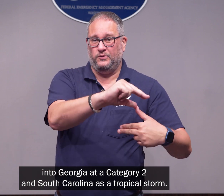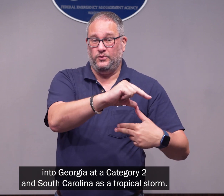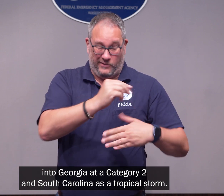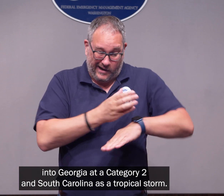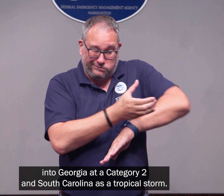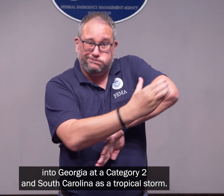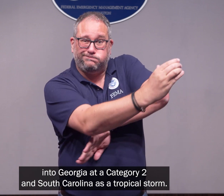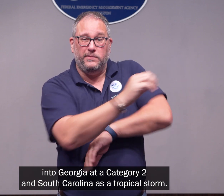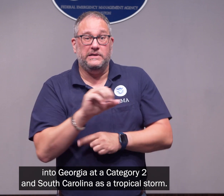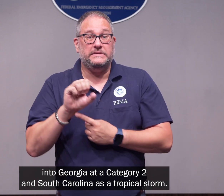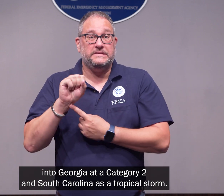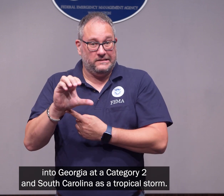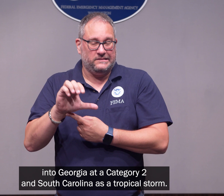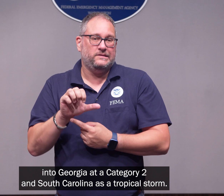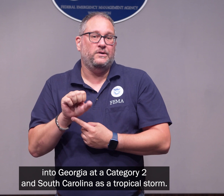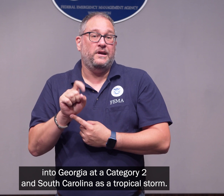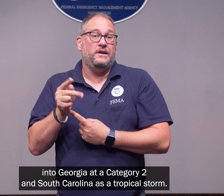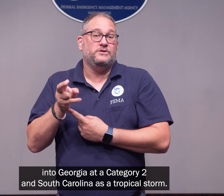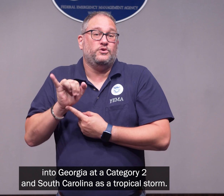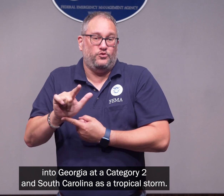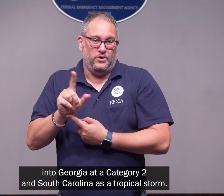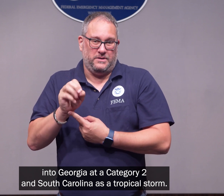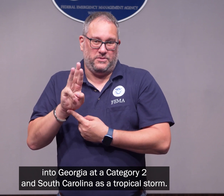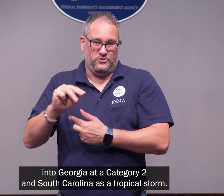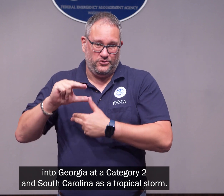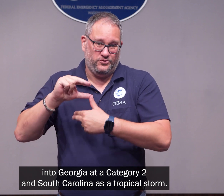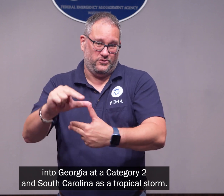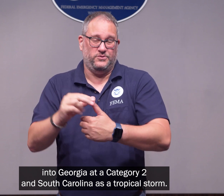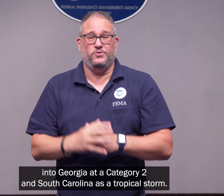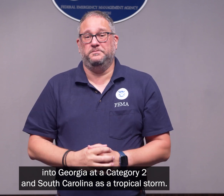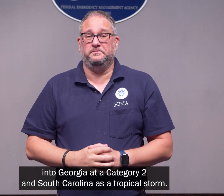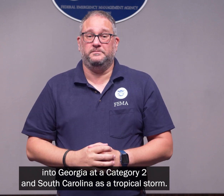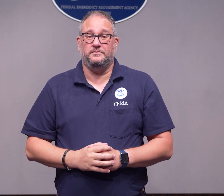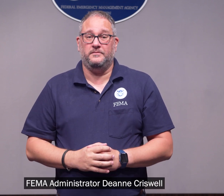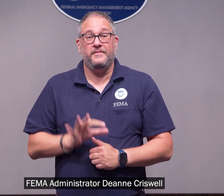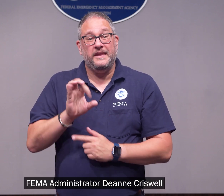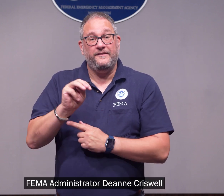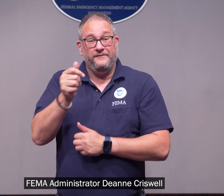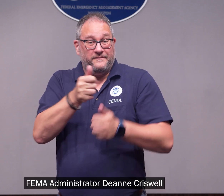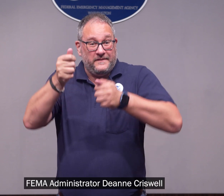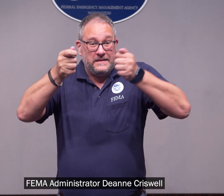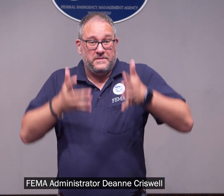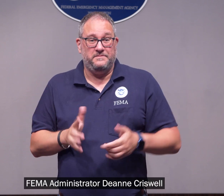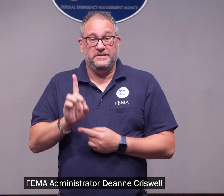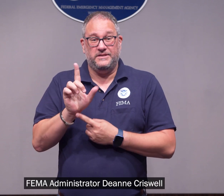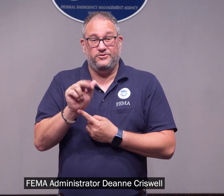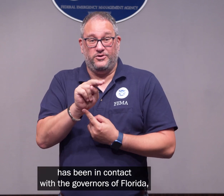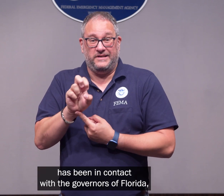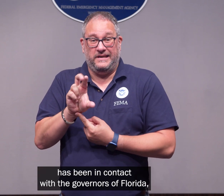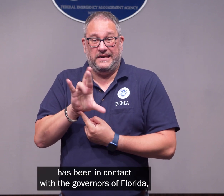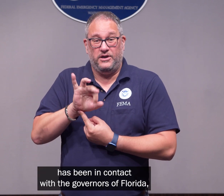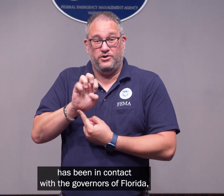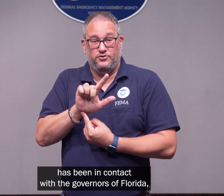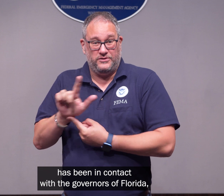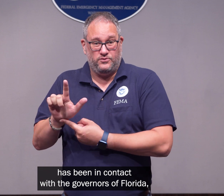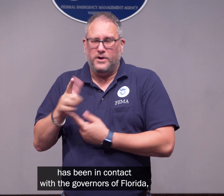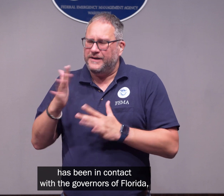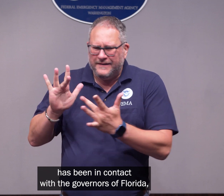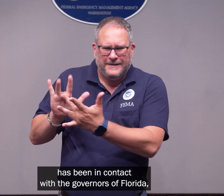Category 2 and South Carolina as a tropical storm. FEMA Administrator Deanne Criswell has been in